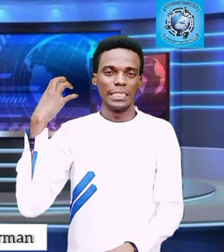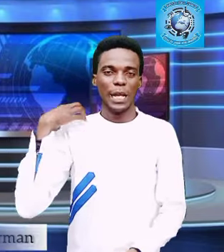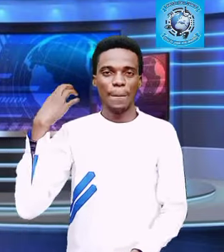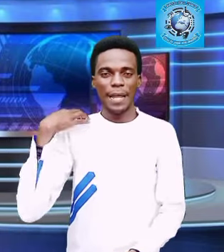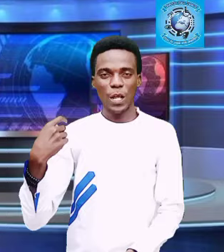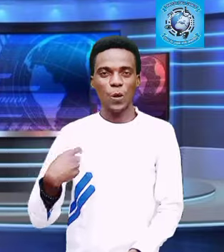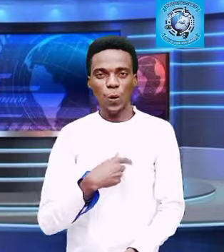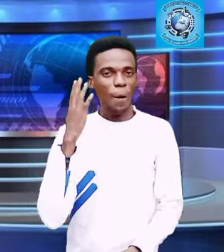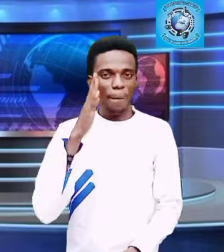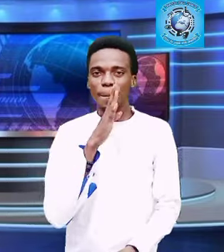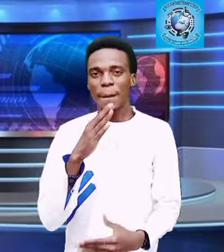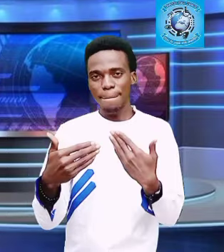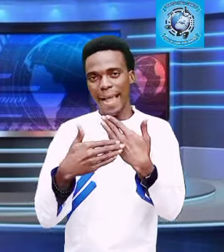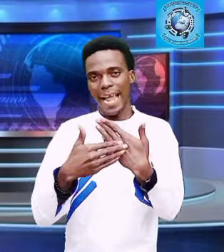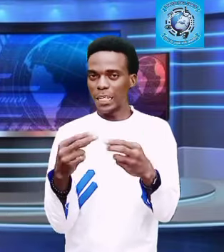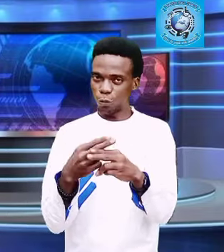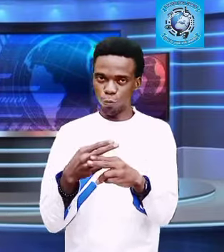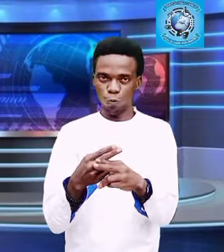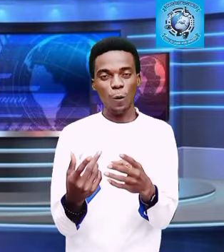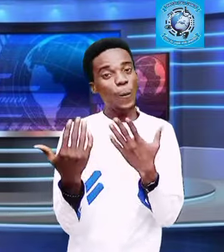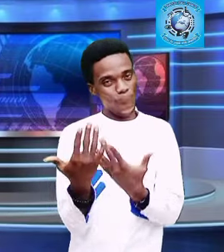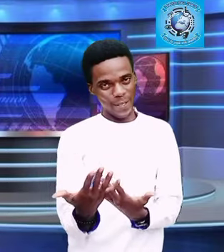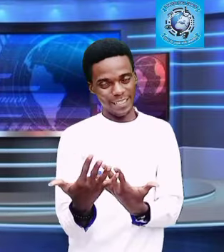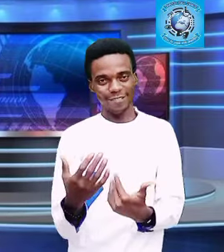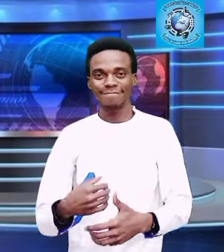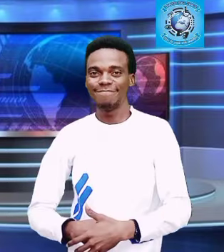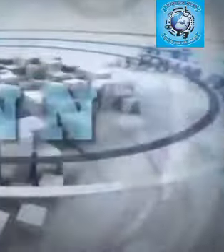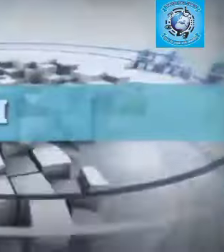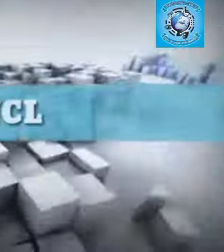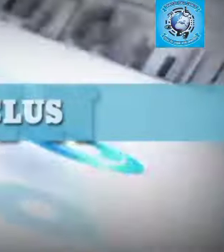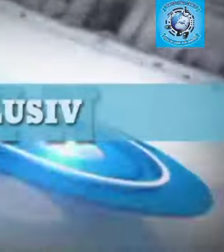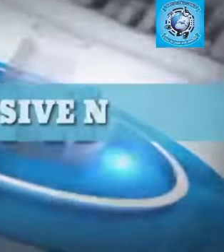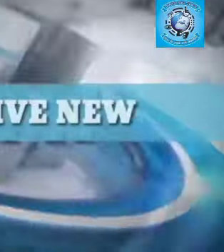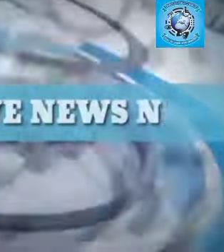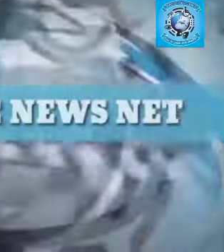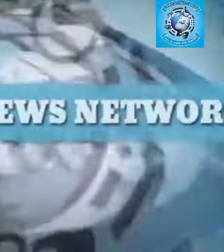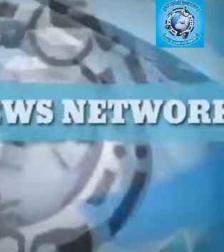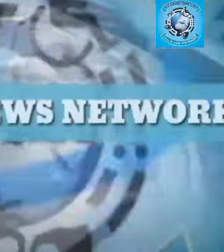We'll be back in a jiffy to give you the major stories. Please stay tuned.